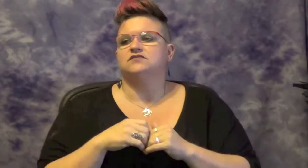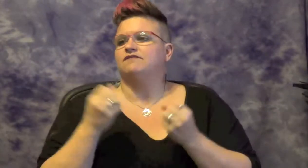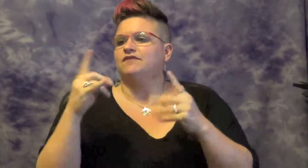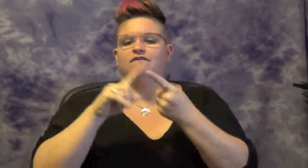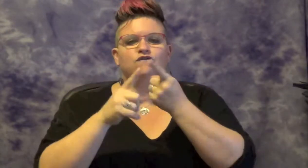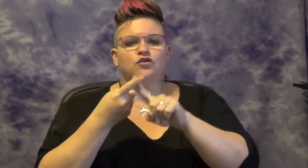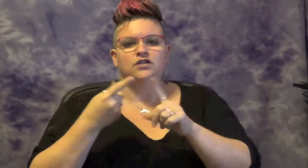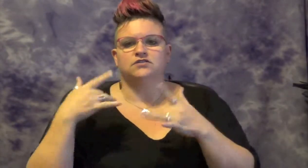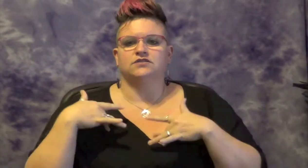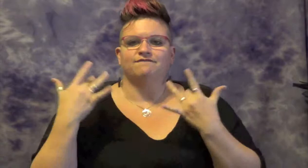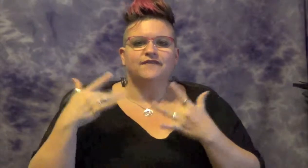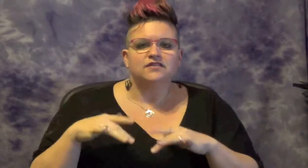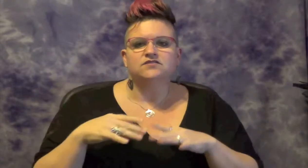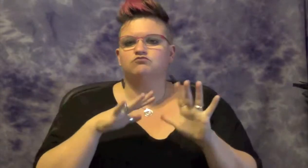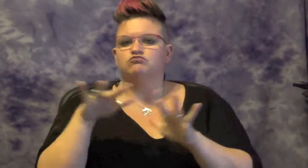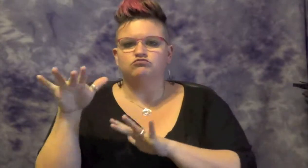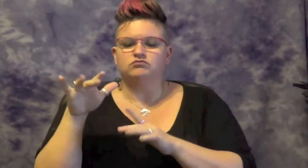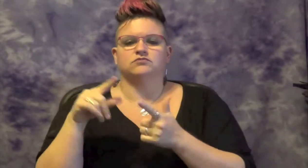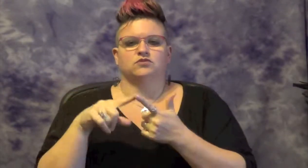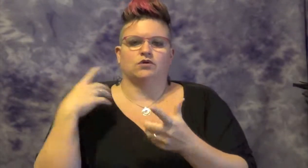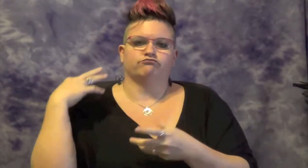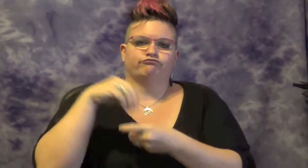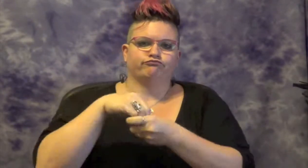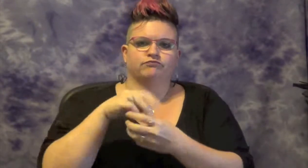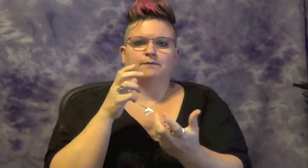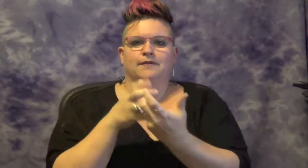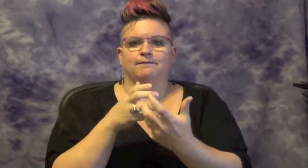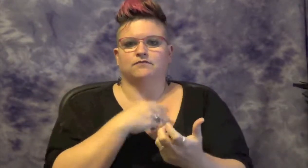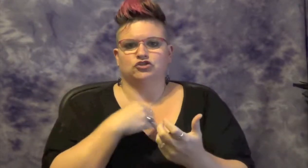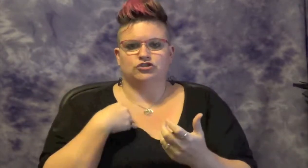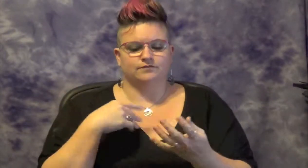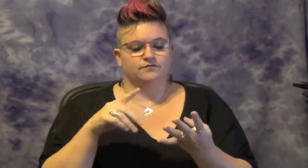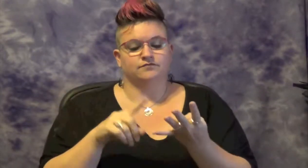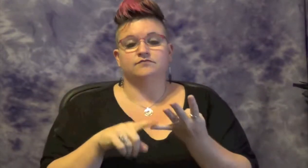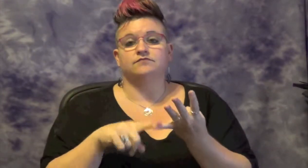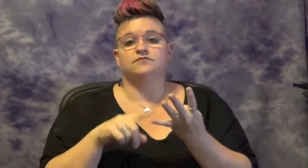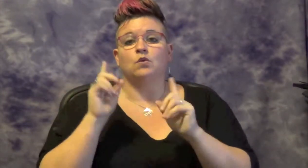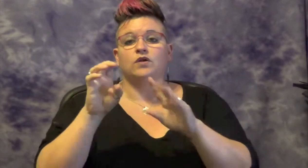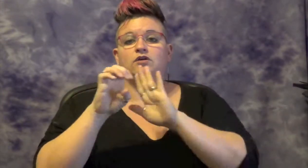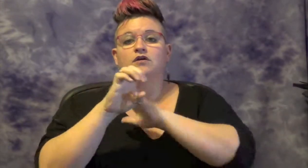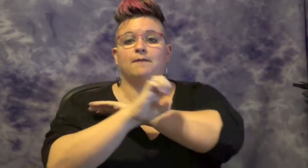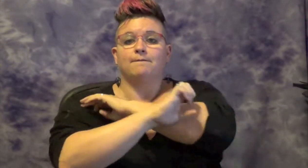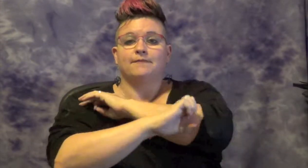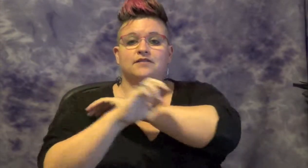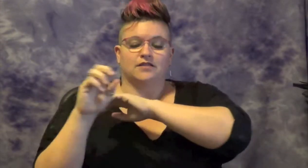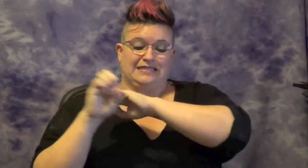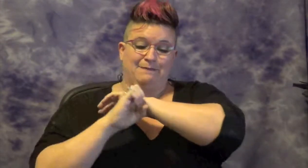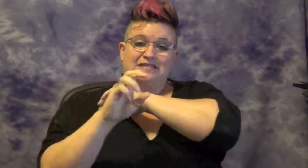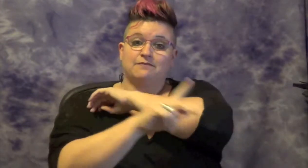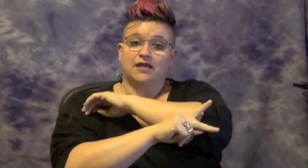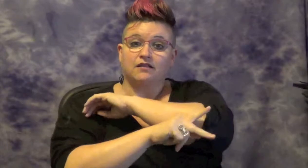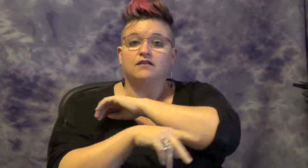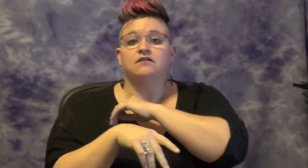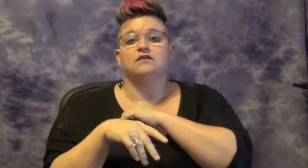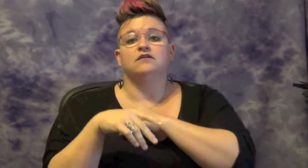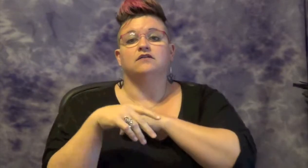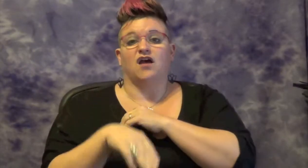around a lot of Hispanics, so I understand that culture a lot, and I affiliate with that membership. I grew up as